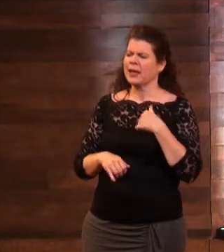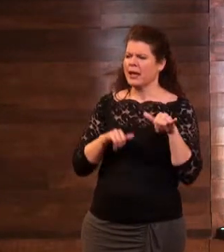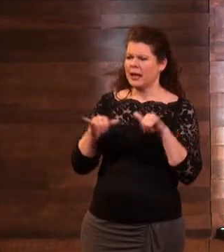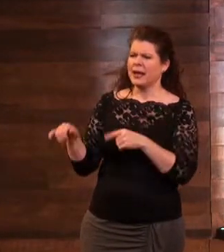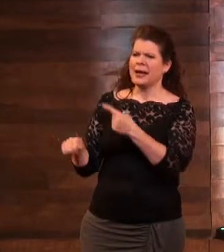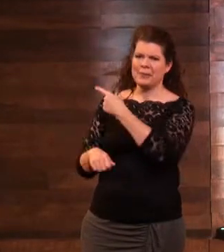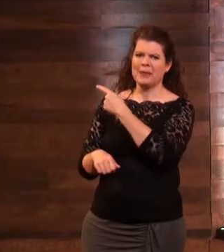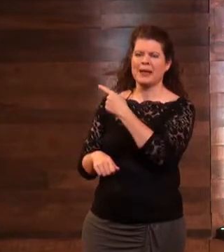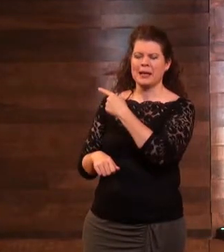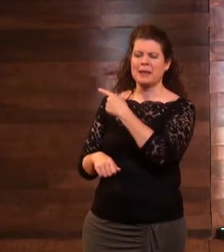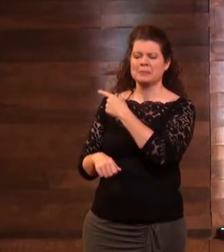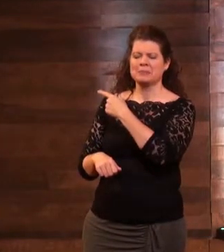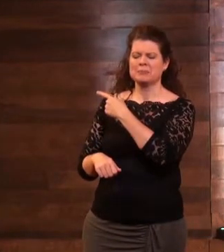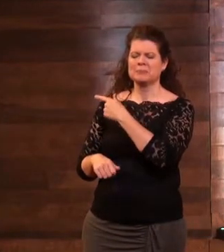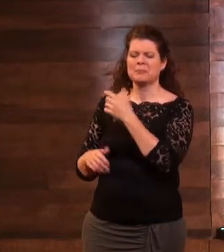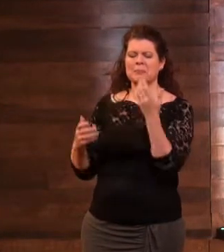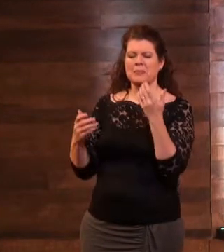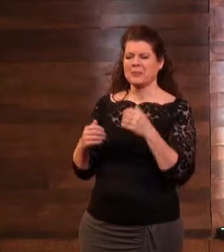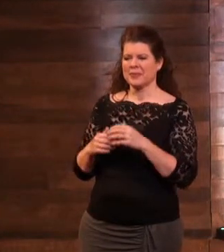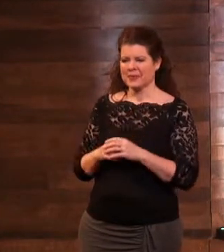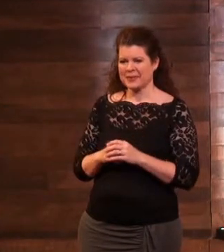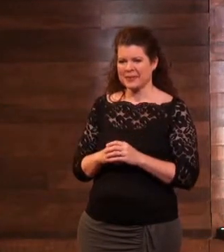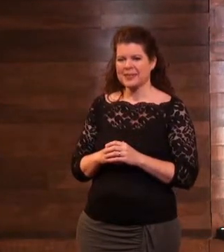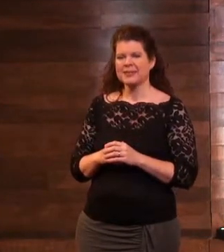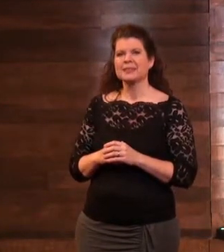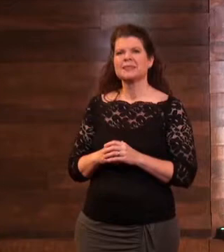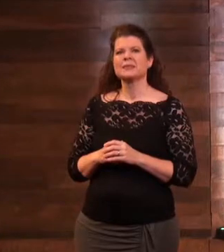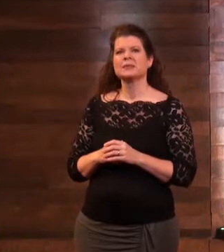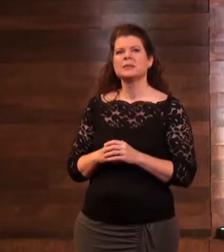Incredible. Roll it.